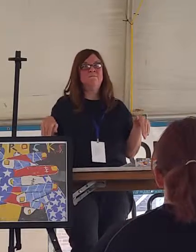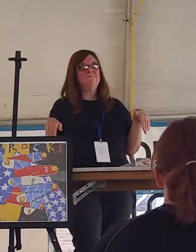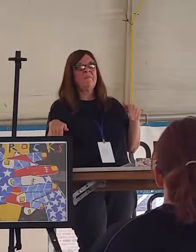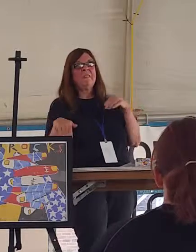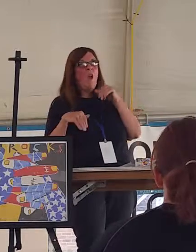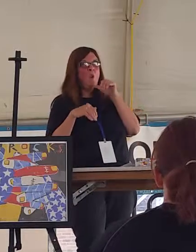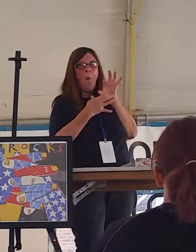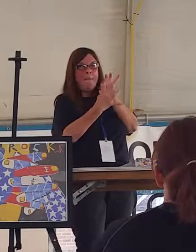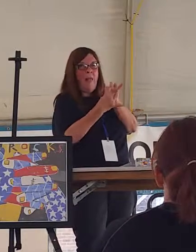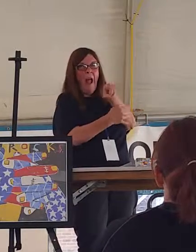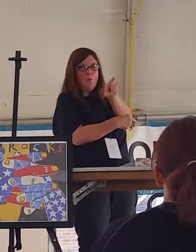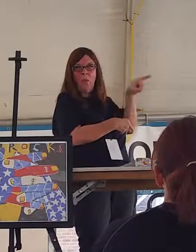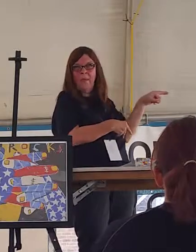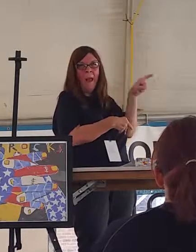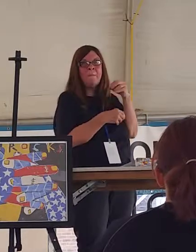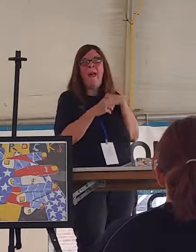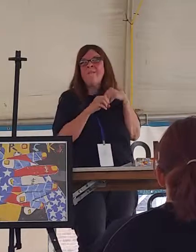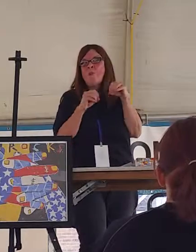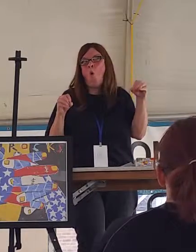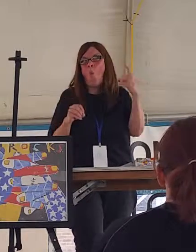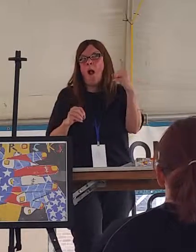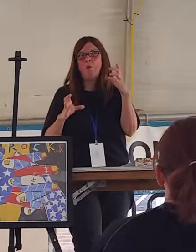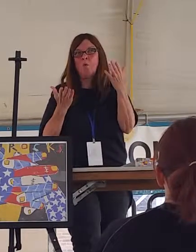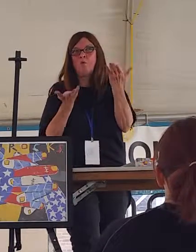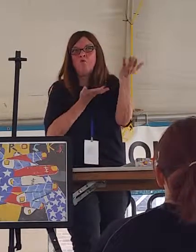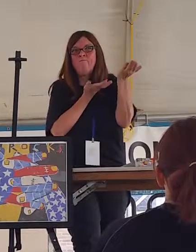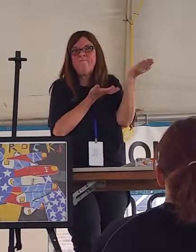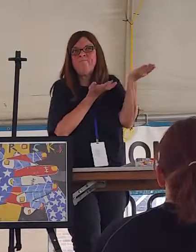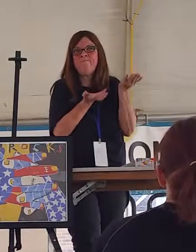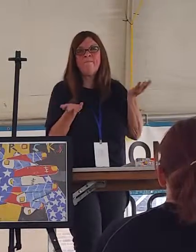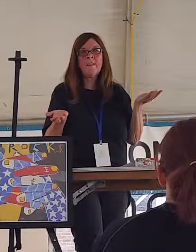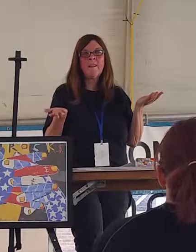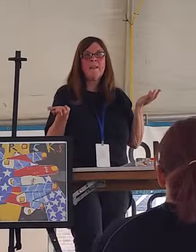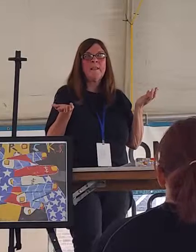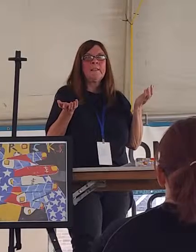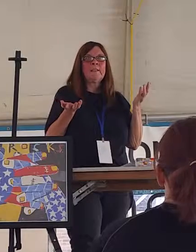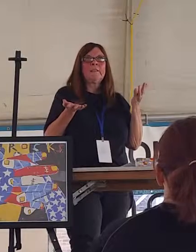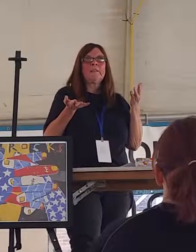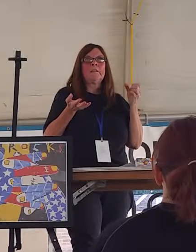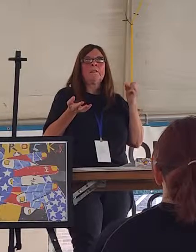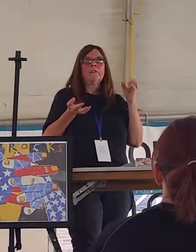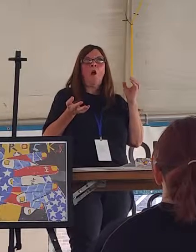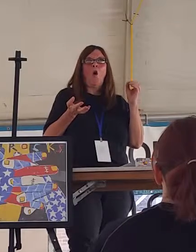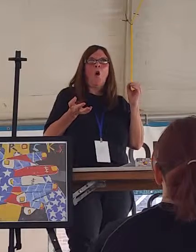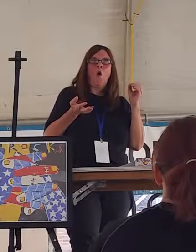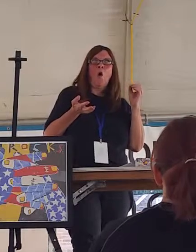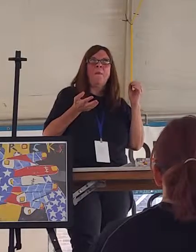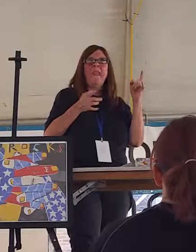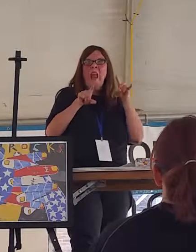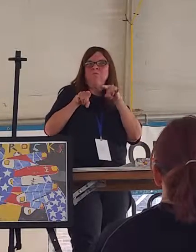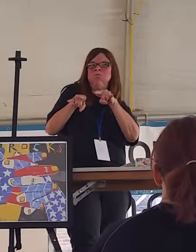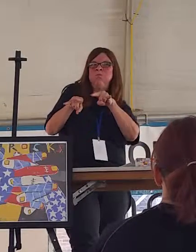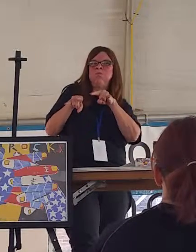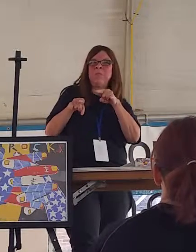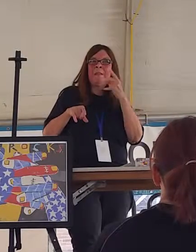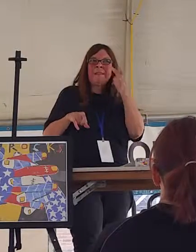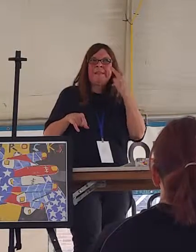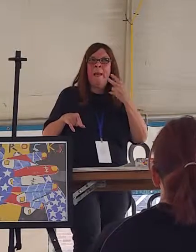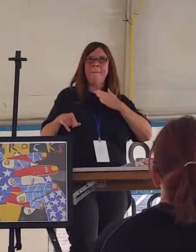isolated. I didn't make a connection with anybody. I had no one to talk with. Nobody communicated with me, and